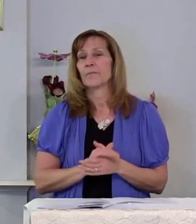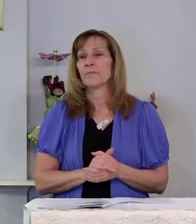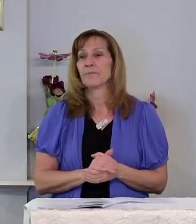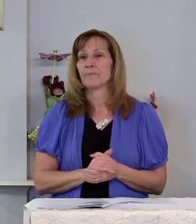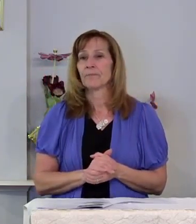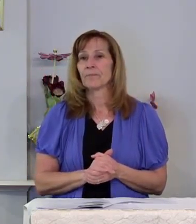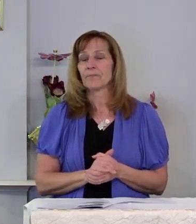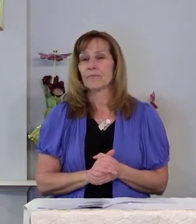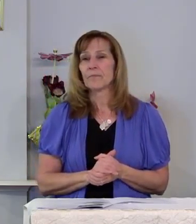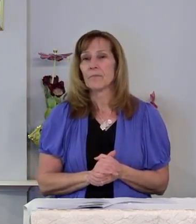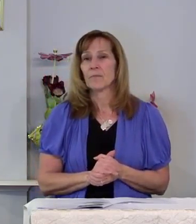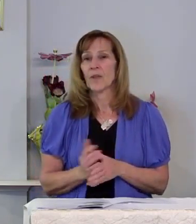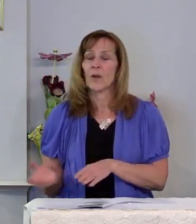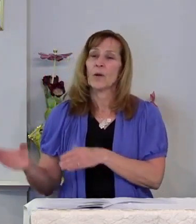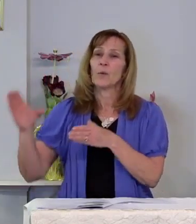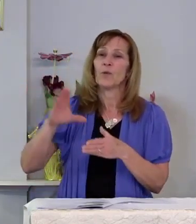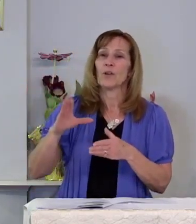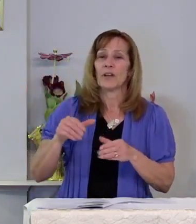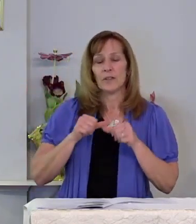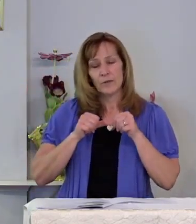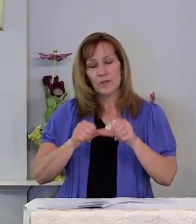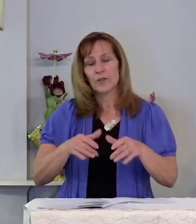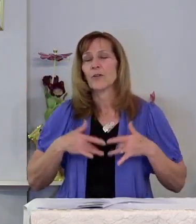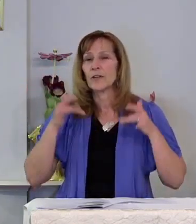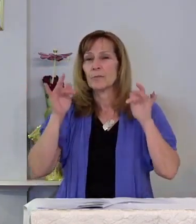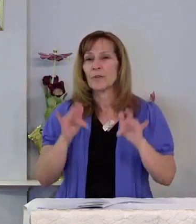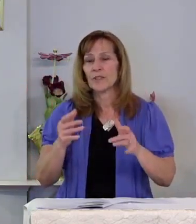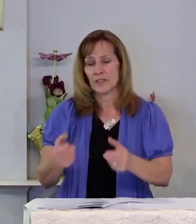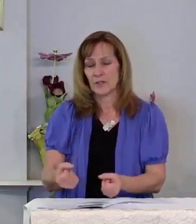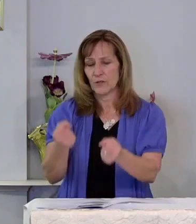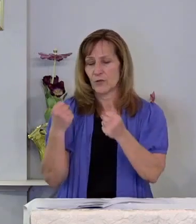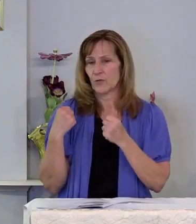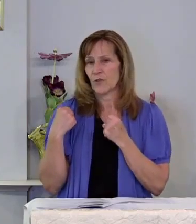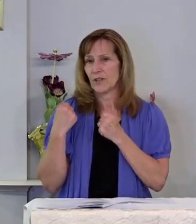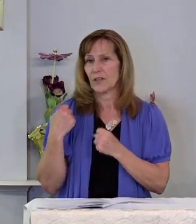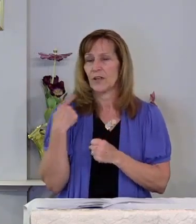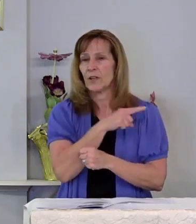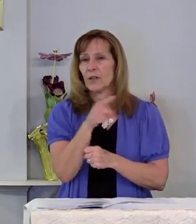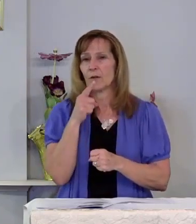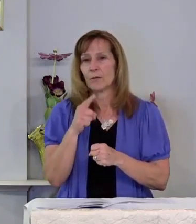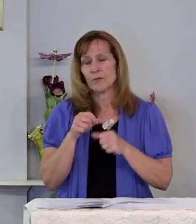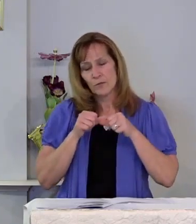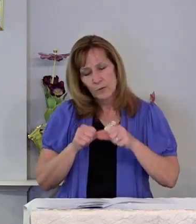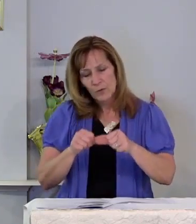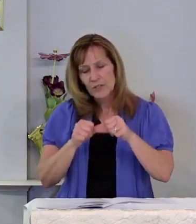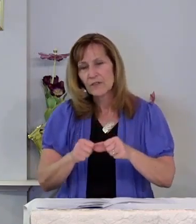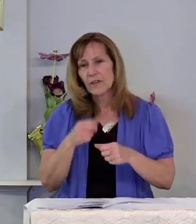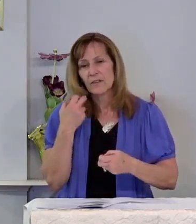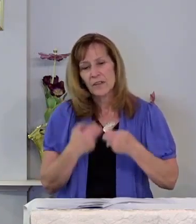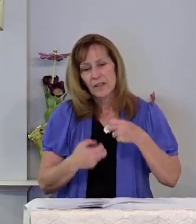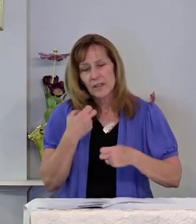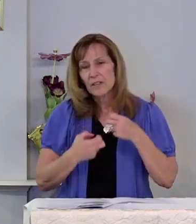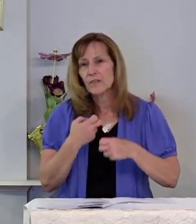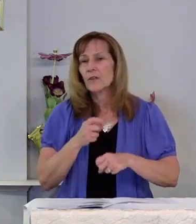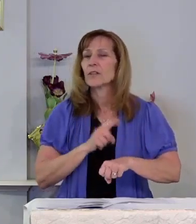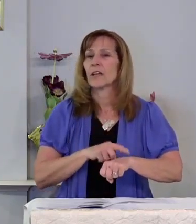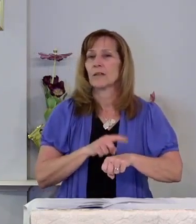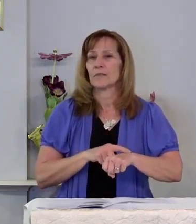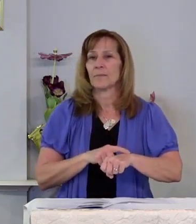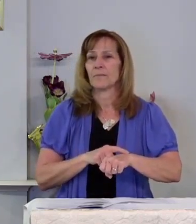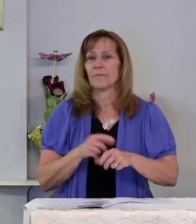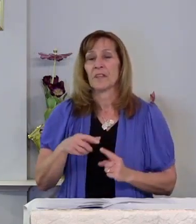war. Bless the efforts of peacemaking troops, diplomats, and relief